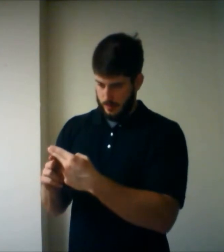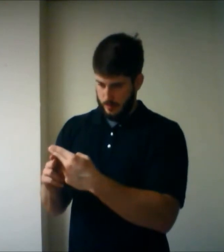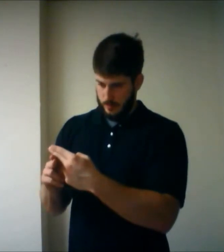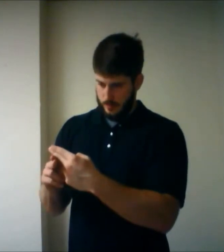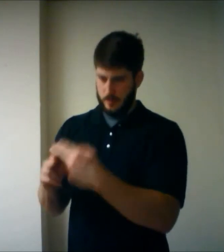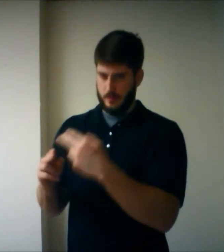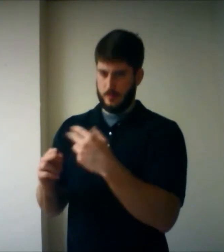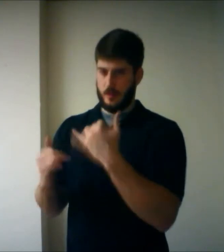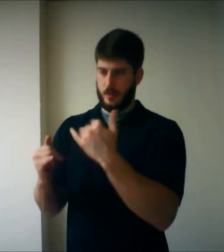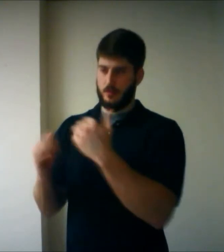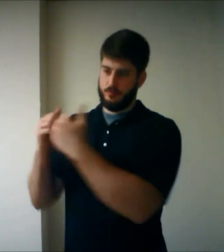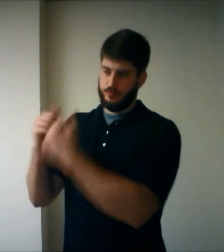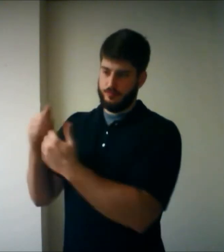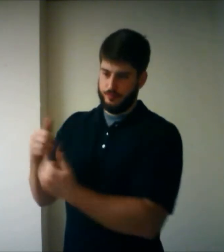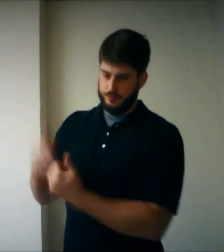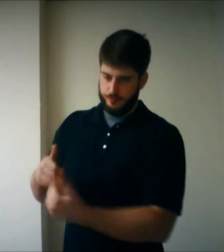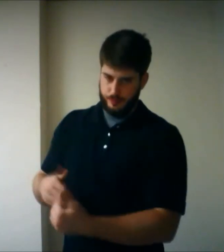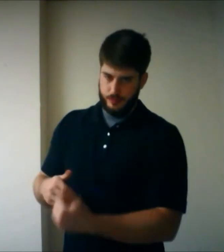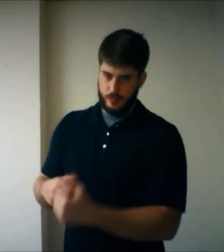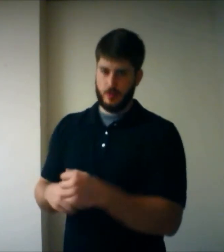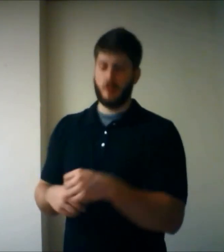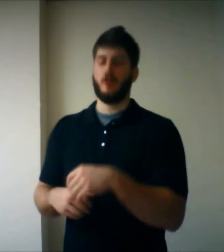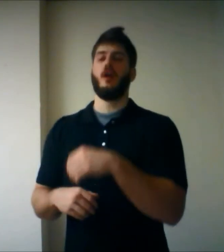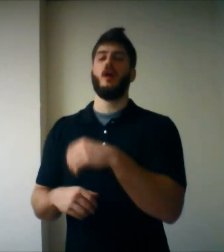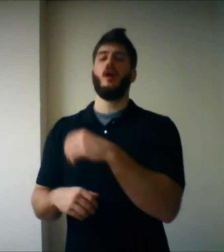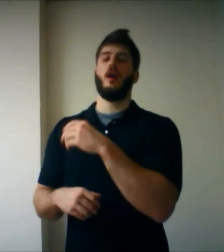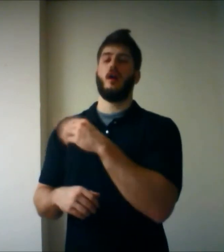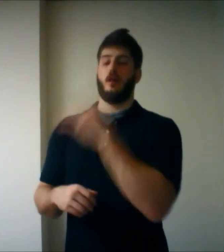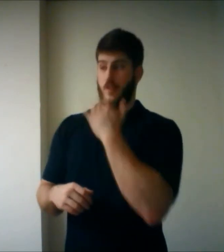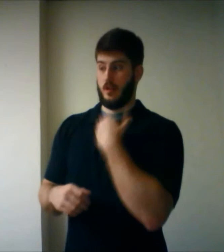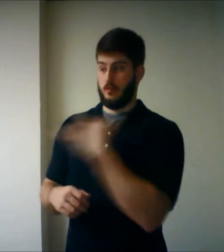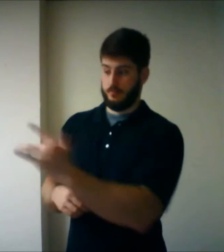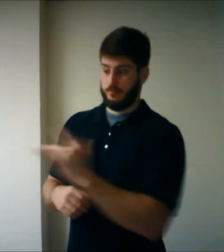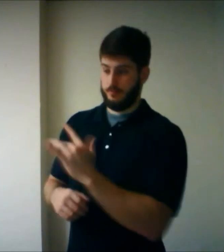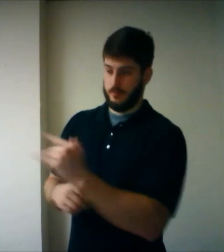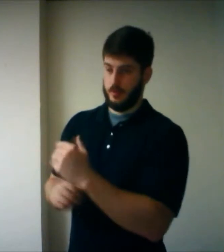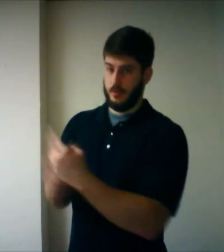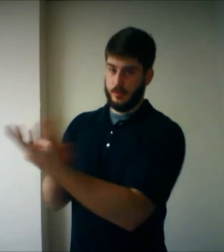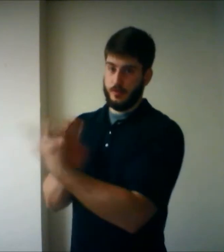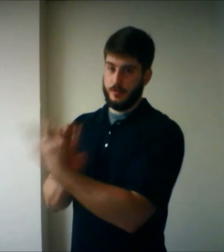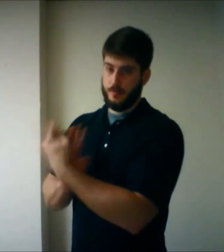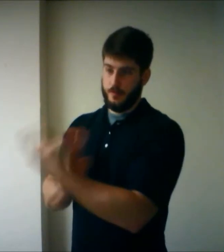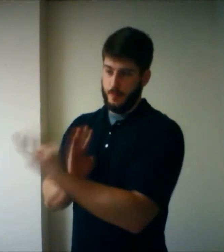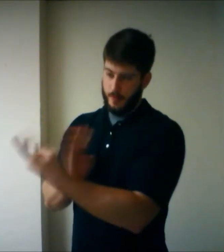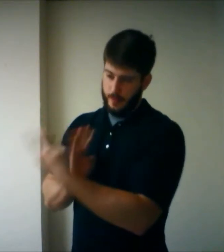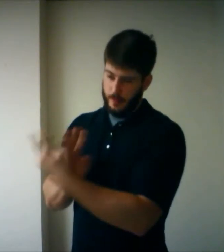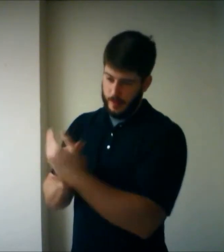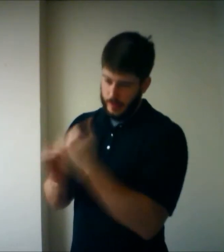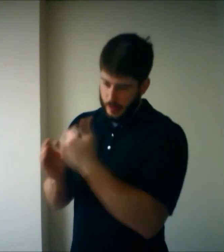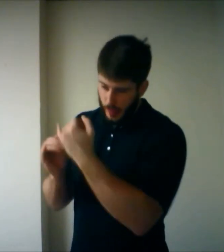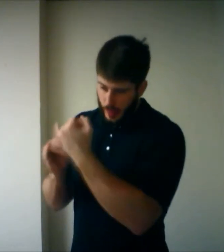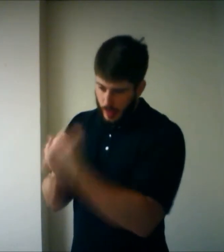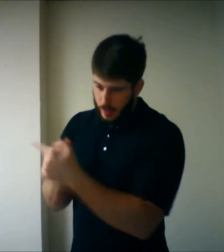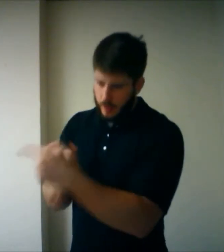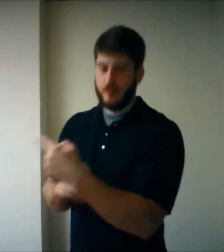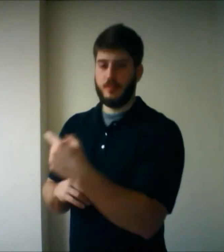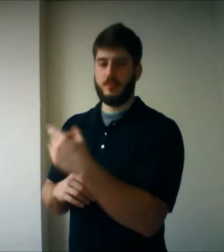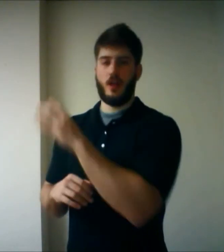sorting on that, if I go along here, I'll find company right near the end now. It's just been introduced.